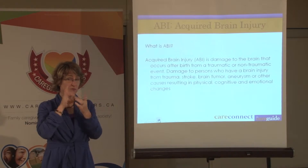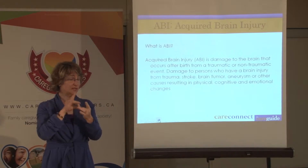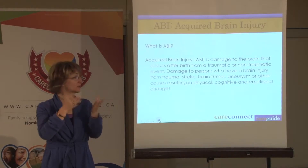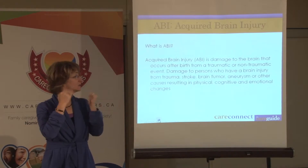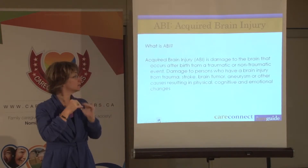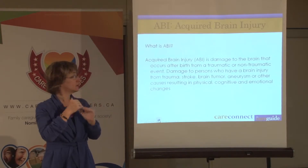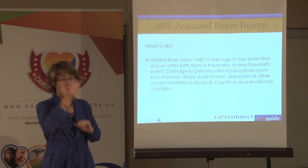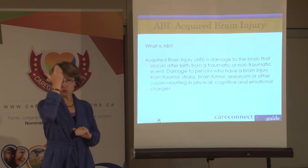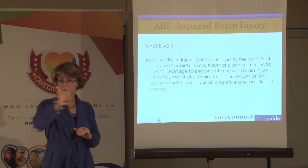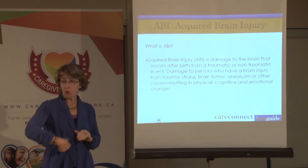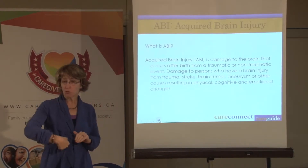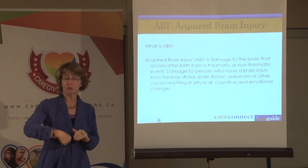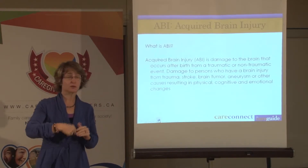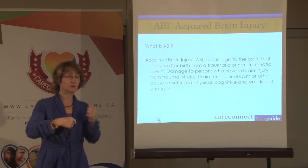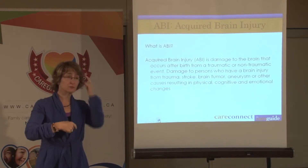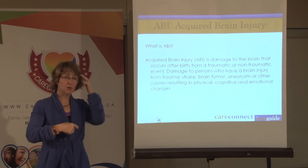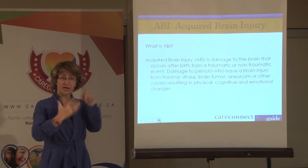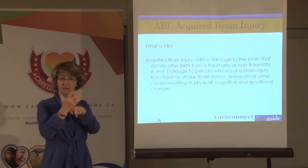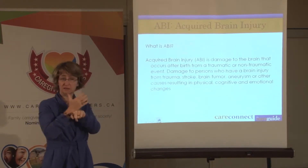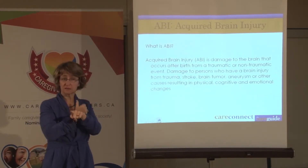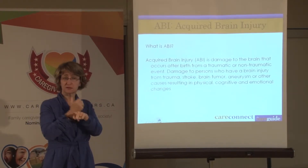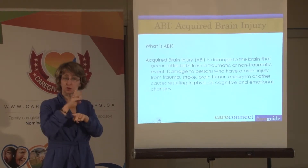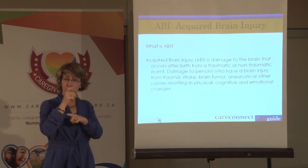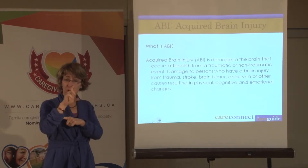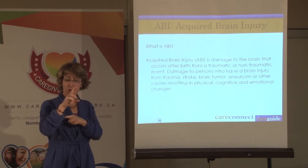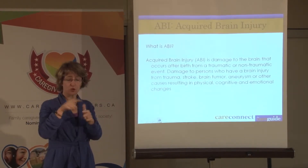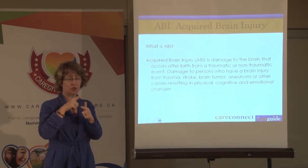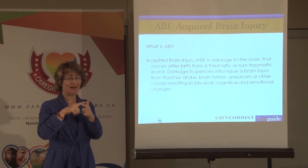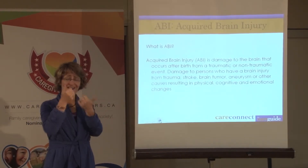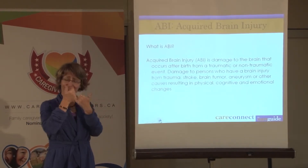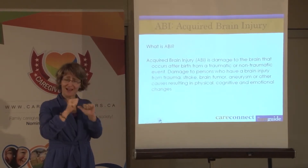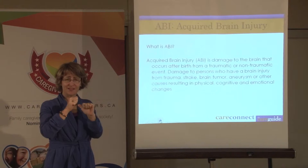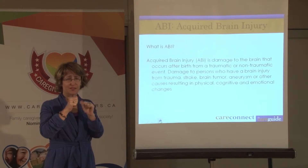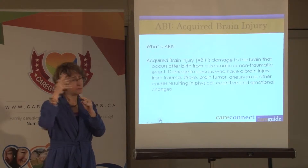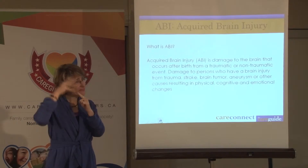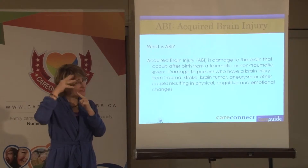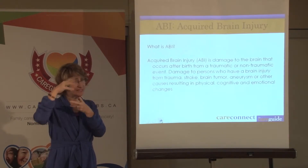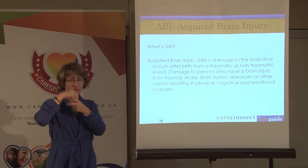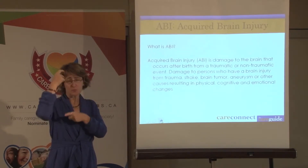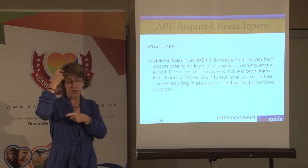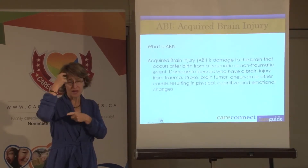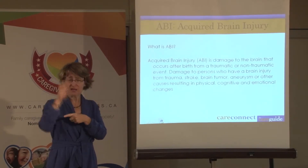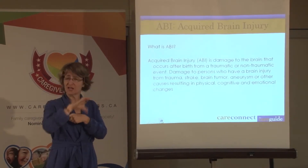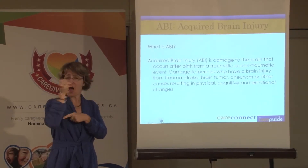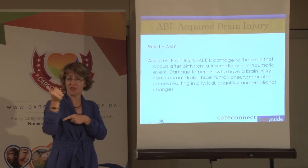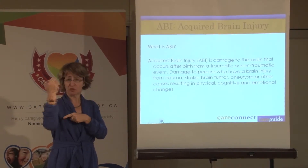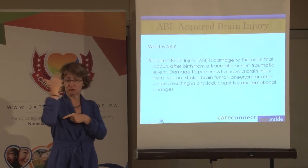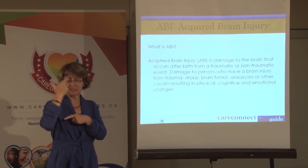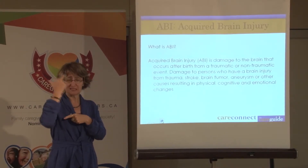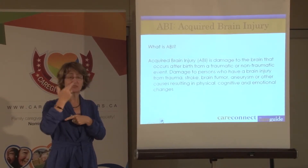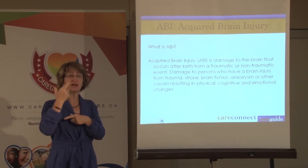Stroke, brain tumor, aneurysm, anything that causes, and other causes, resulting